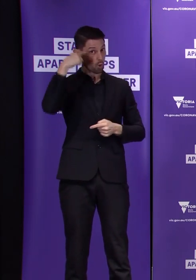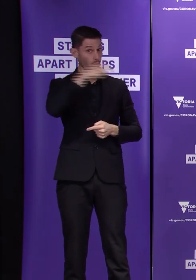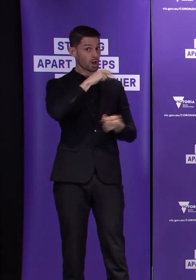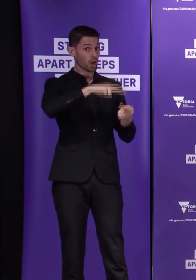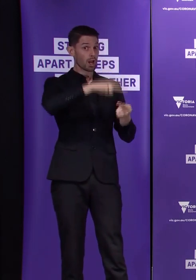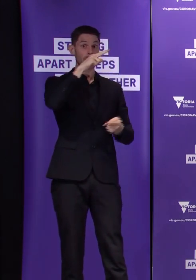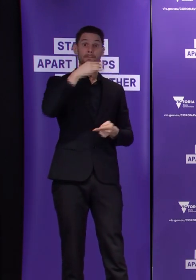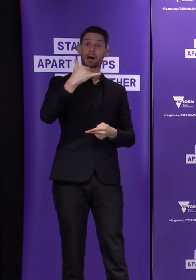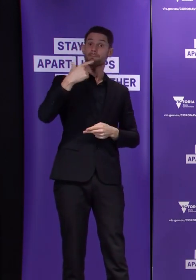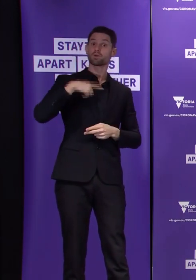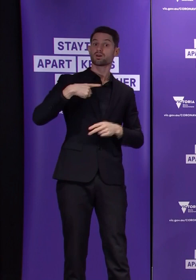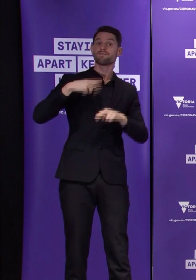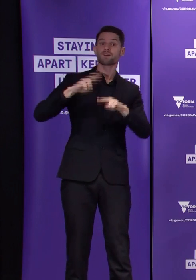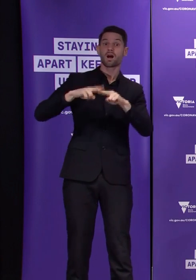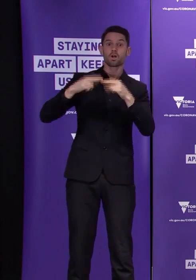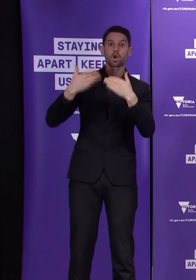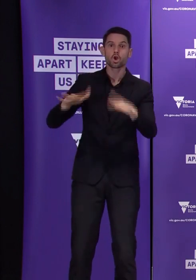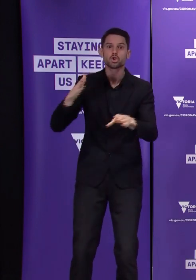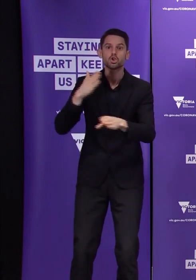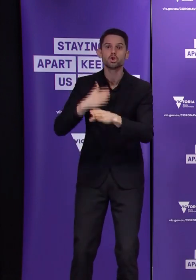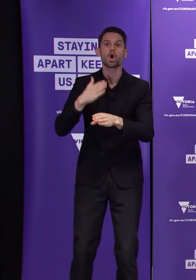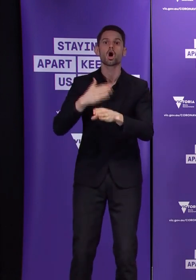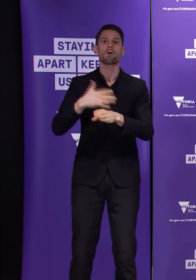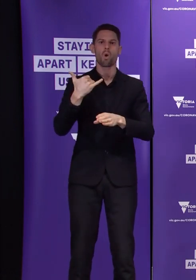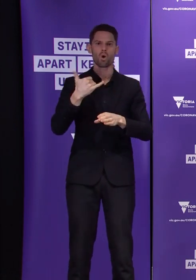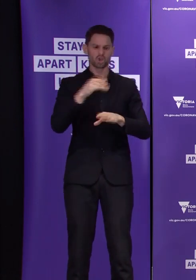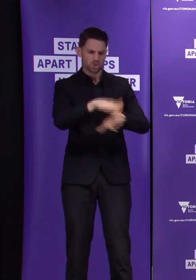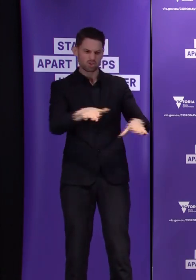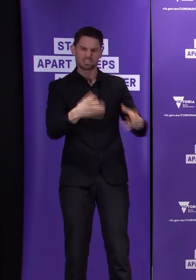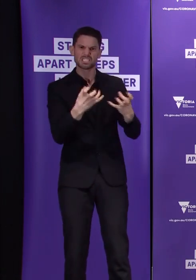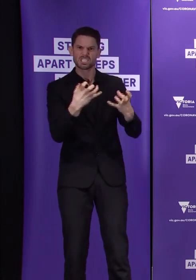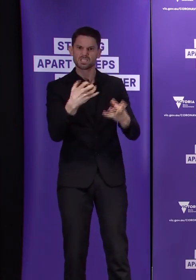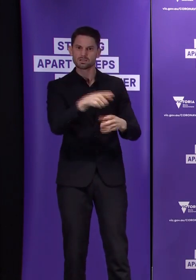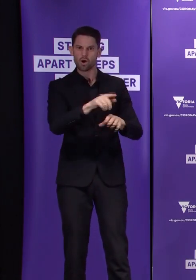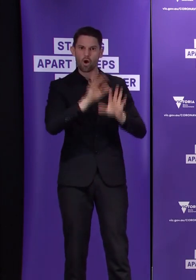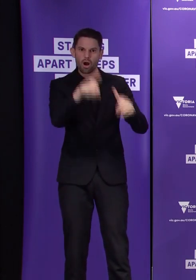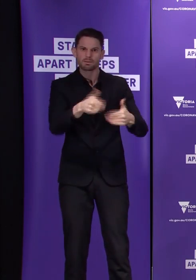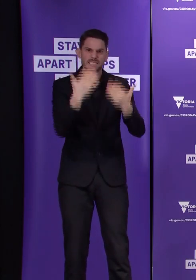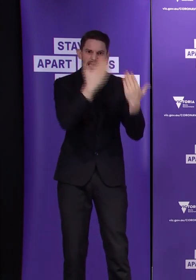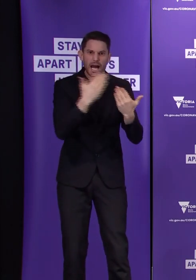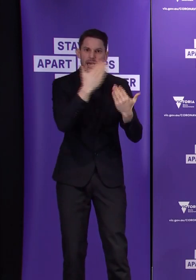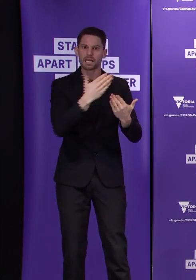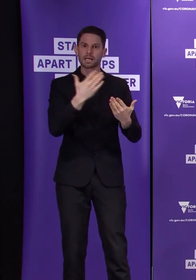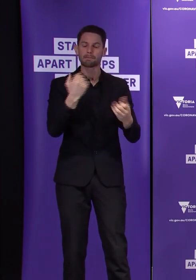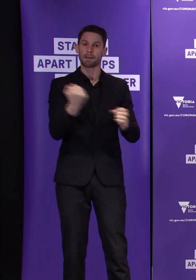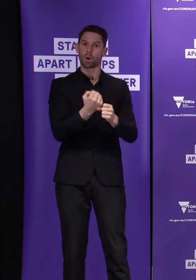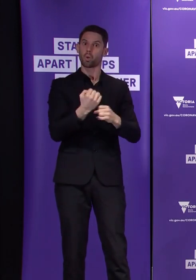perception overall being realised? I think it's fair to say. Well, I'll respond to